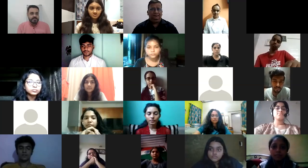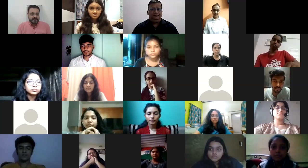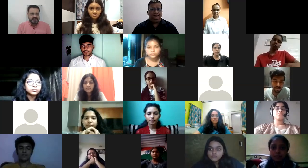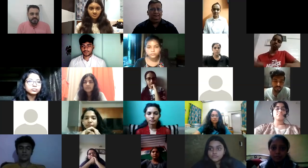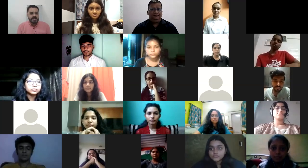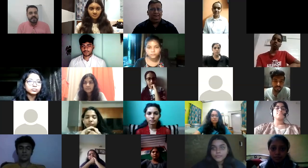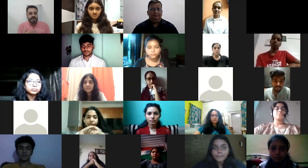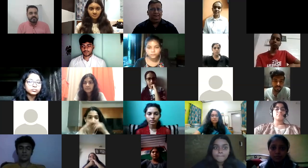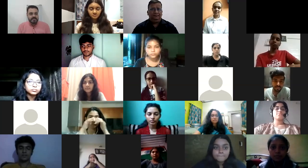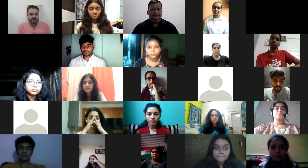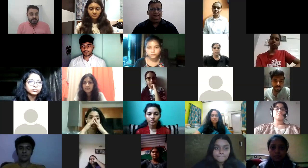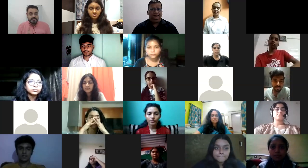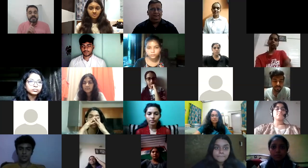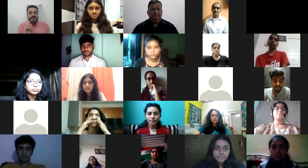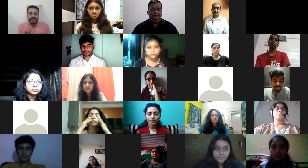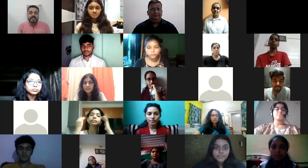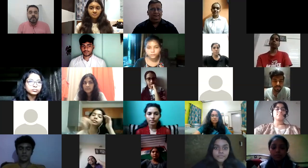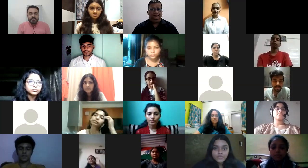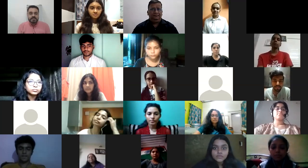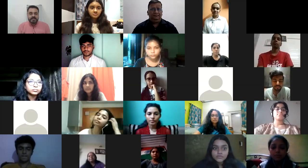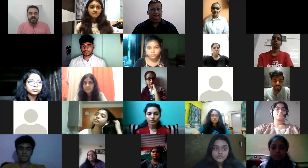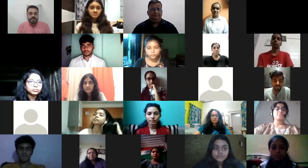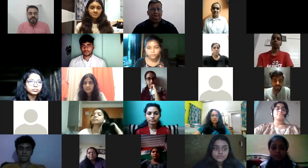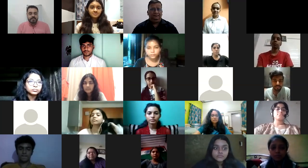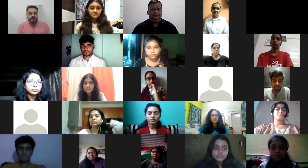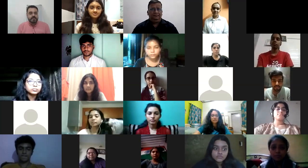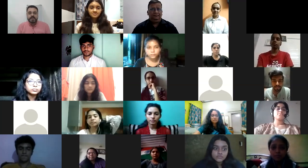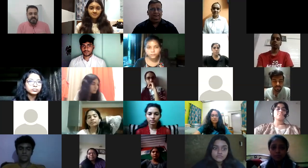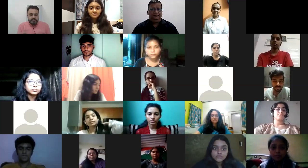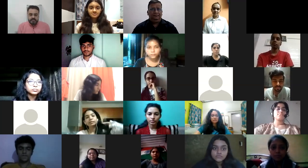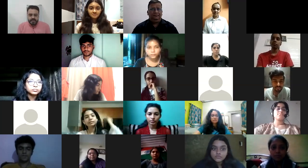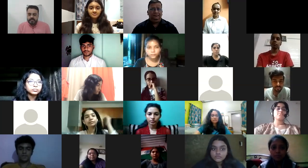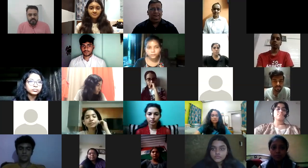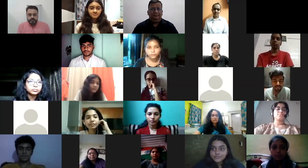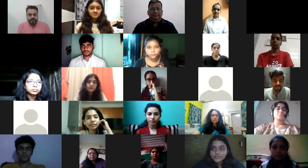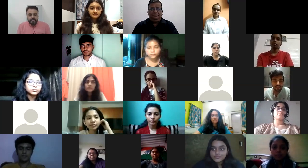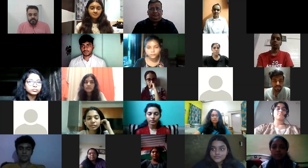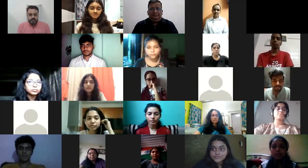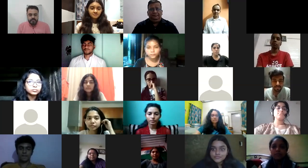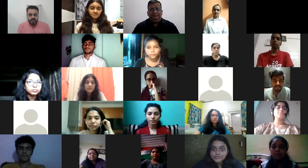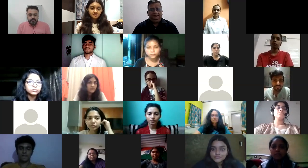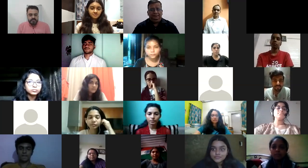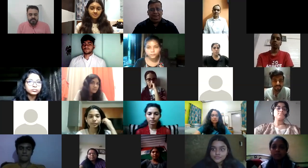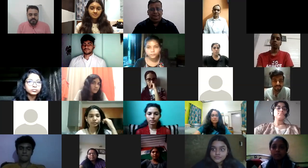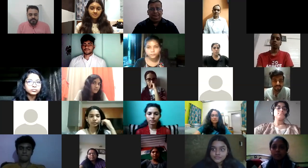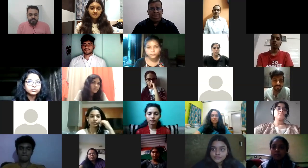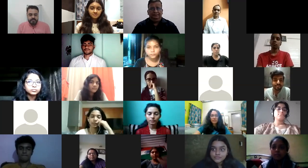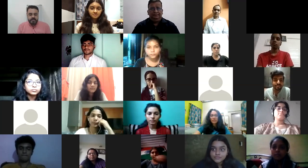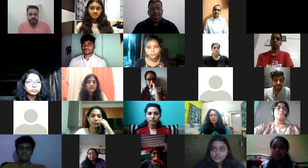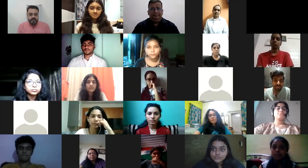Actually, they're interacting with the customers, taking orders, and working like any other hearing and